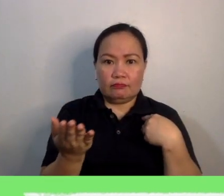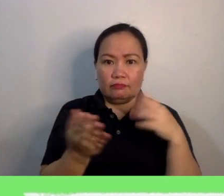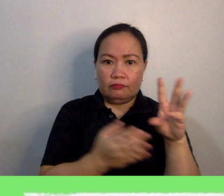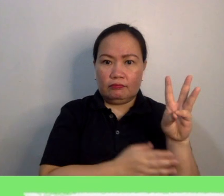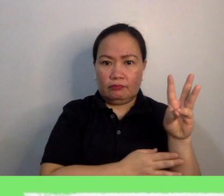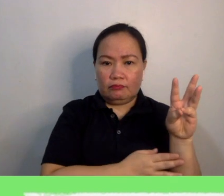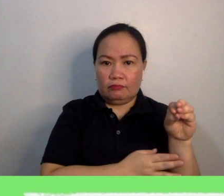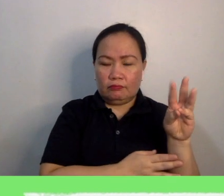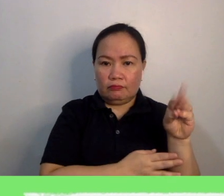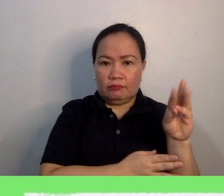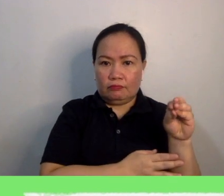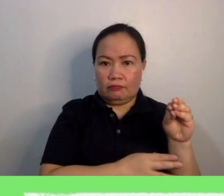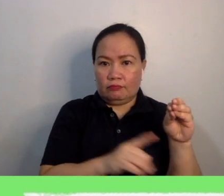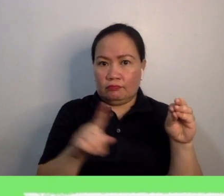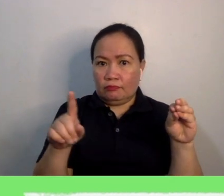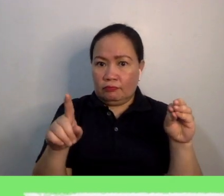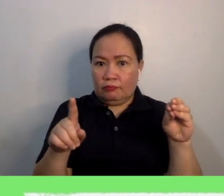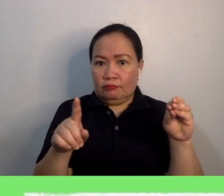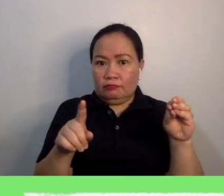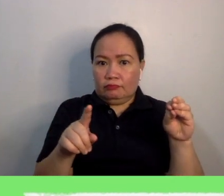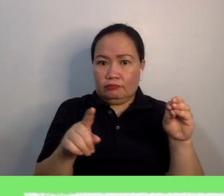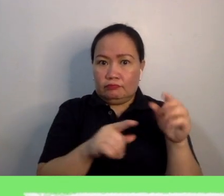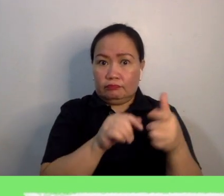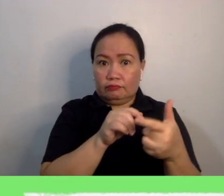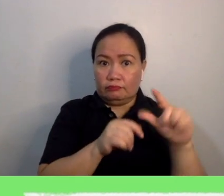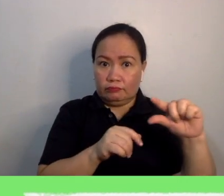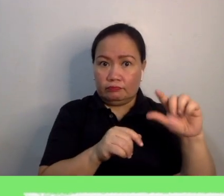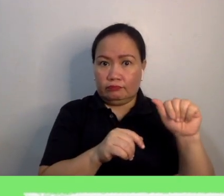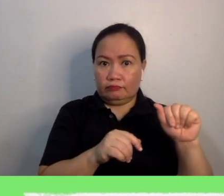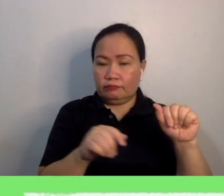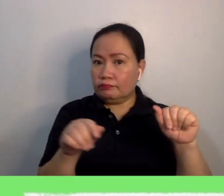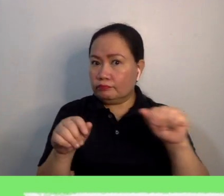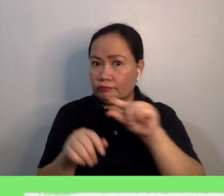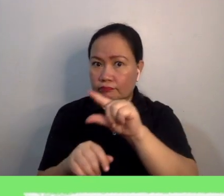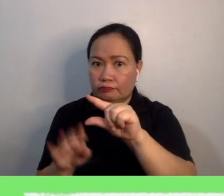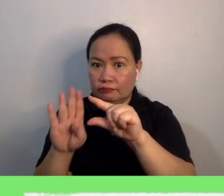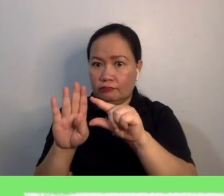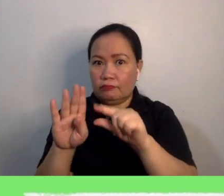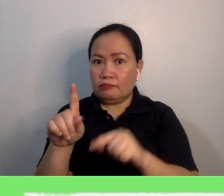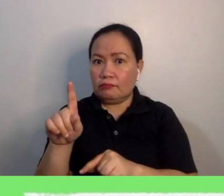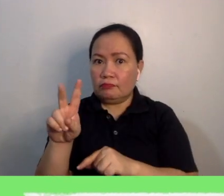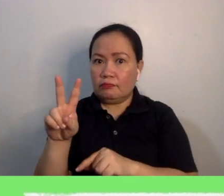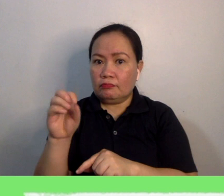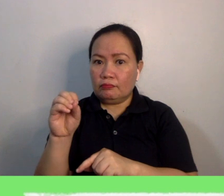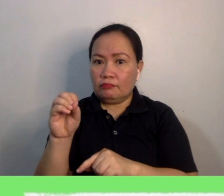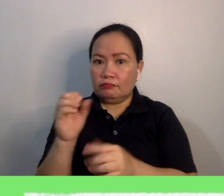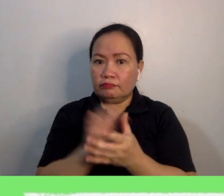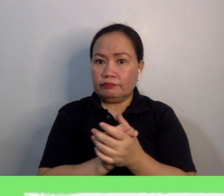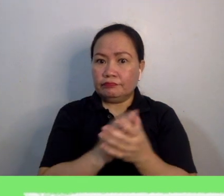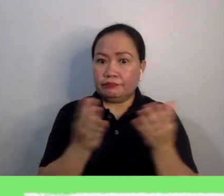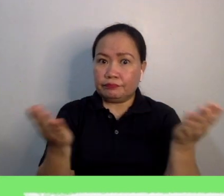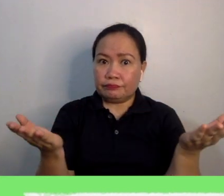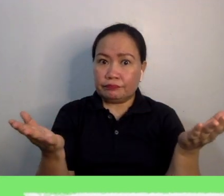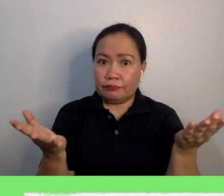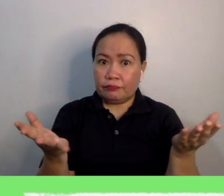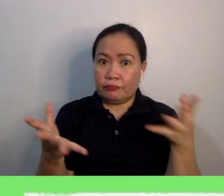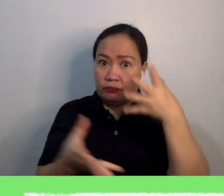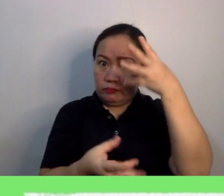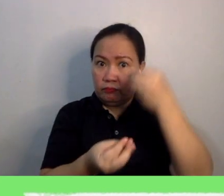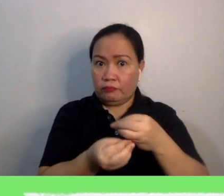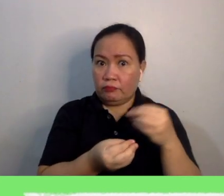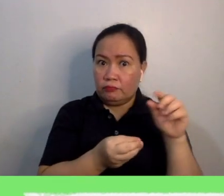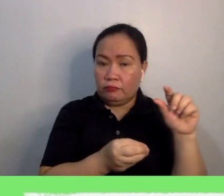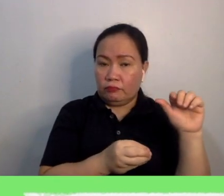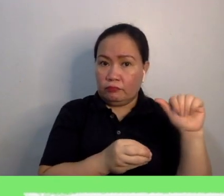A is equal to 60 degrees. Angle B is equal to 120 degrees. So, as you can see, the sum of